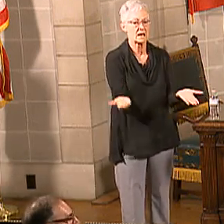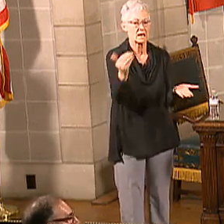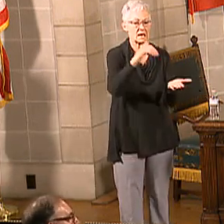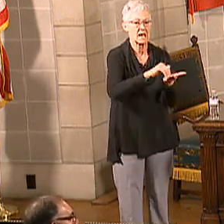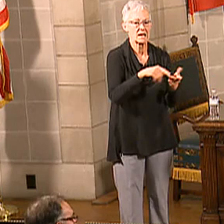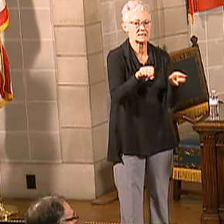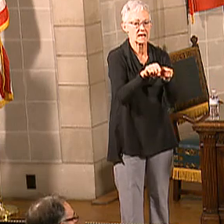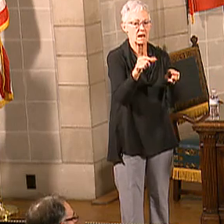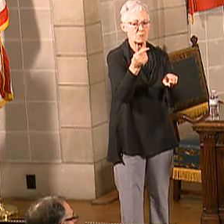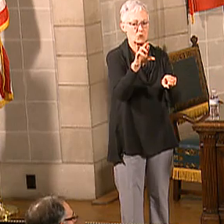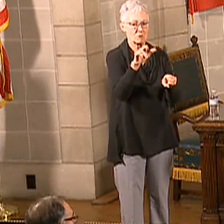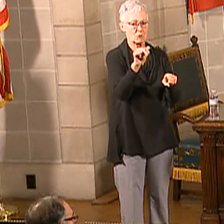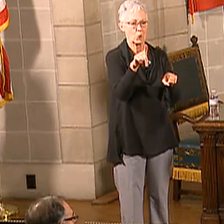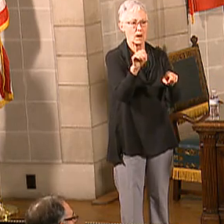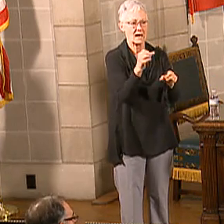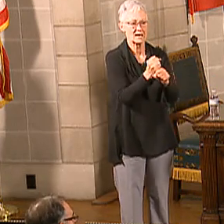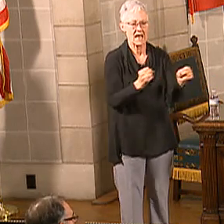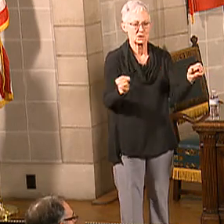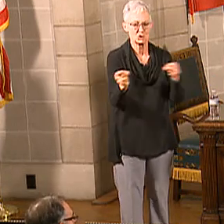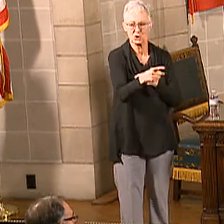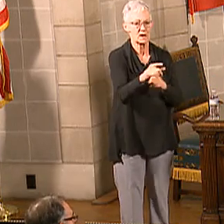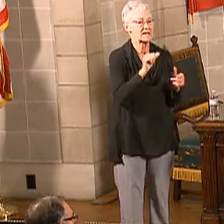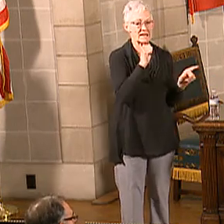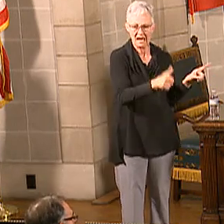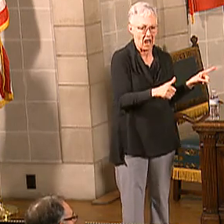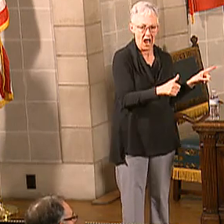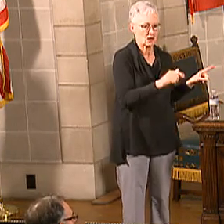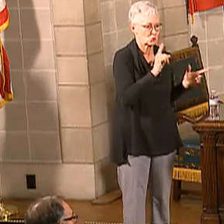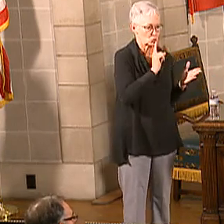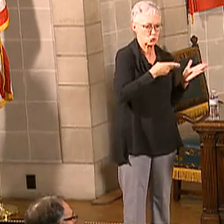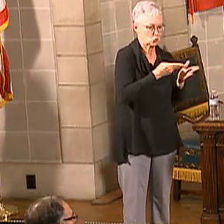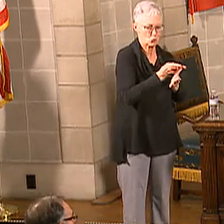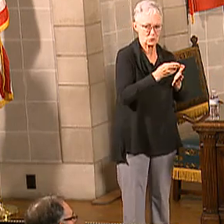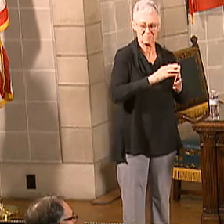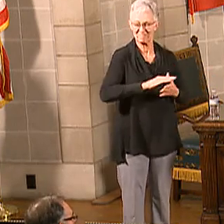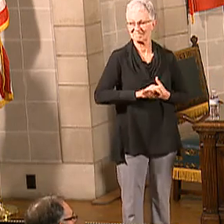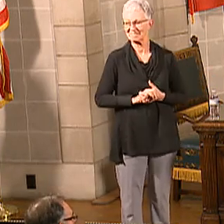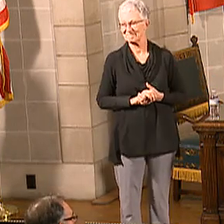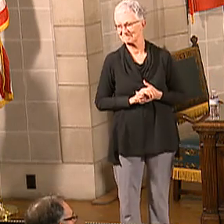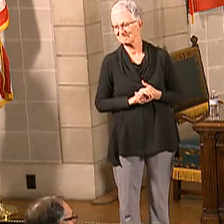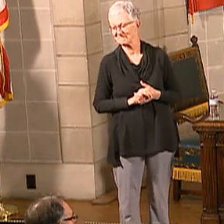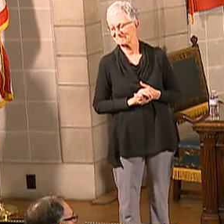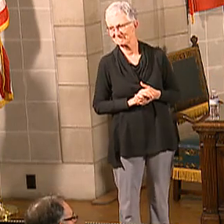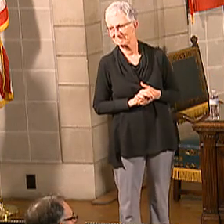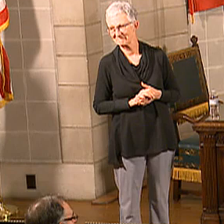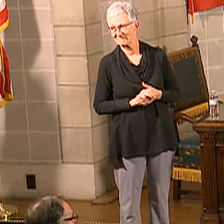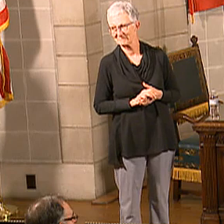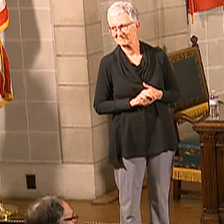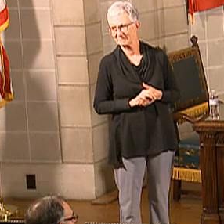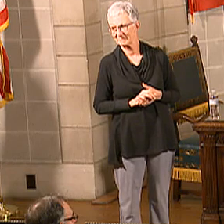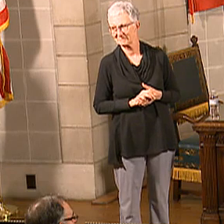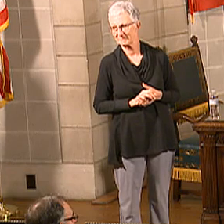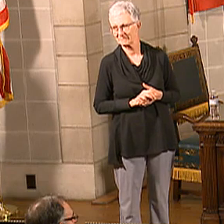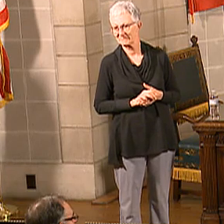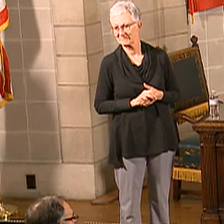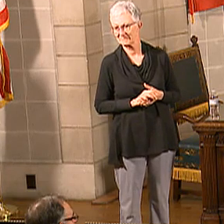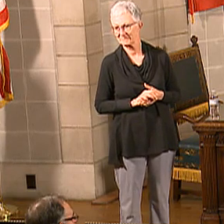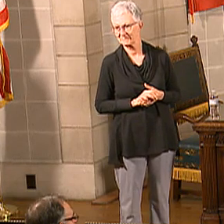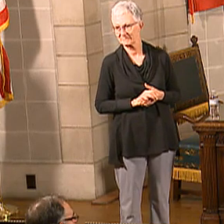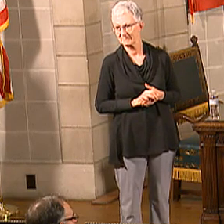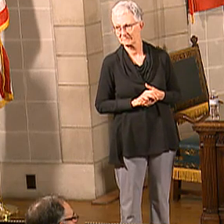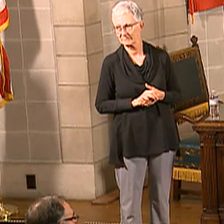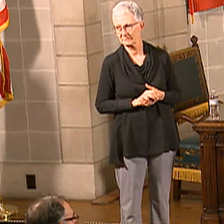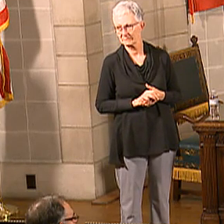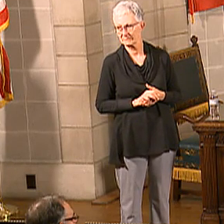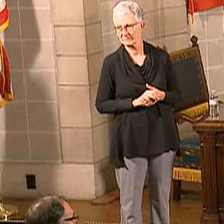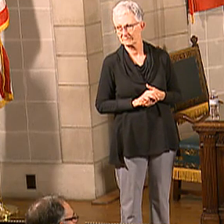yesterday. So that's not us. Martha Stoddard has a question. What is the rationale for not requiring quarantine for workers coming into Nebraska,